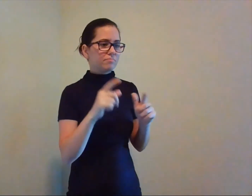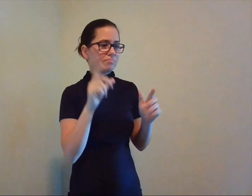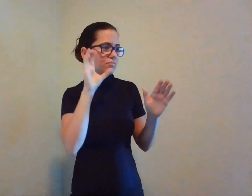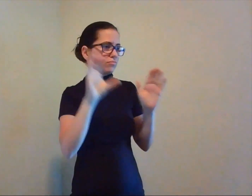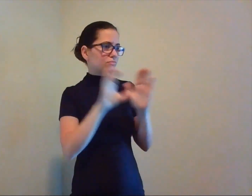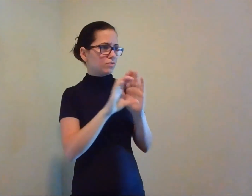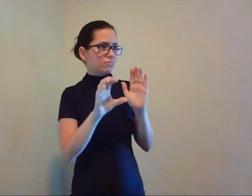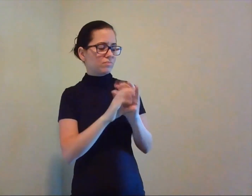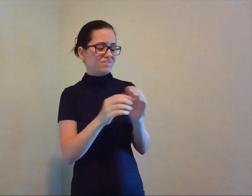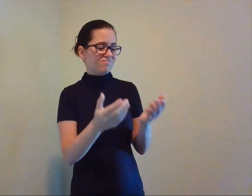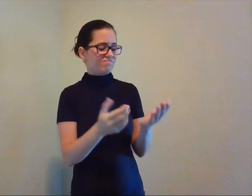bikinis.